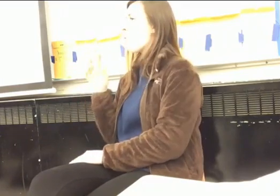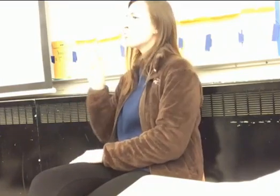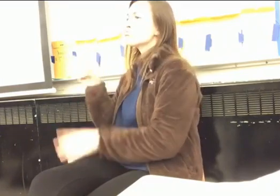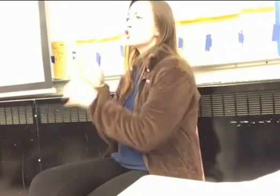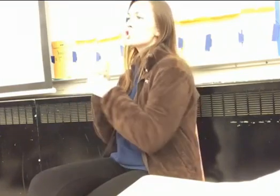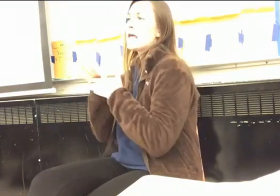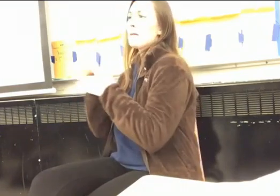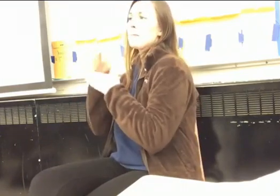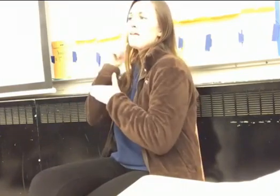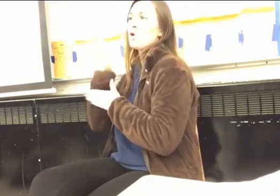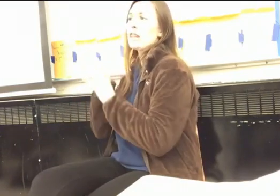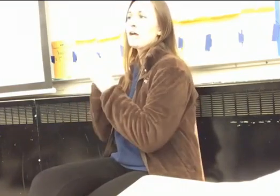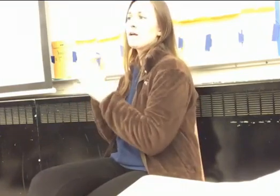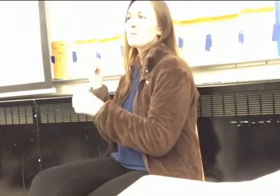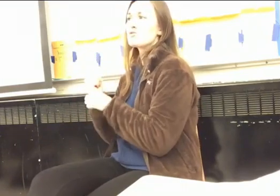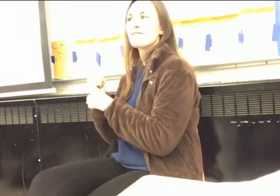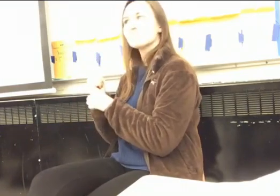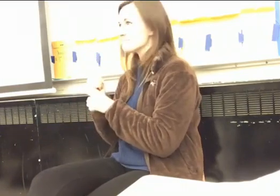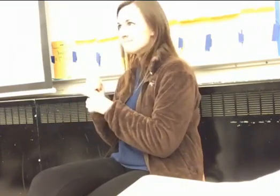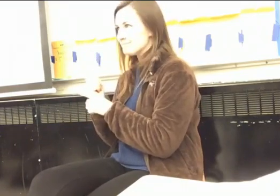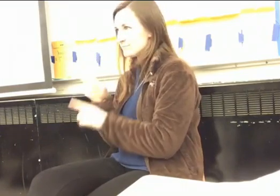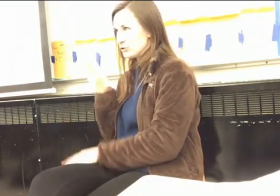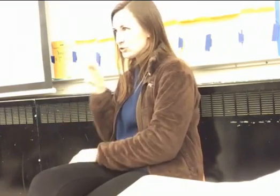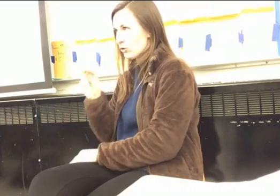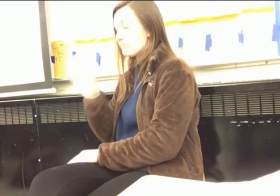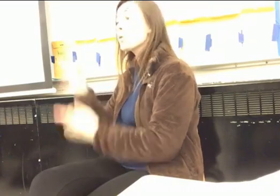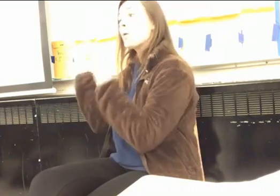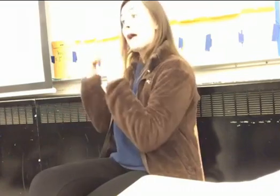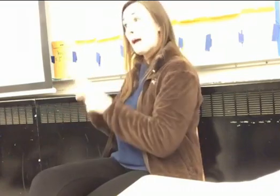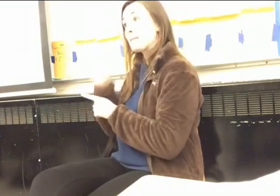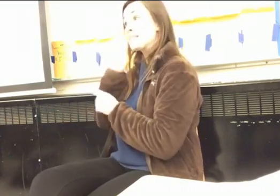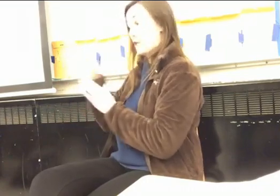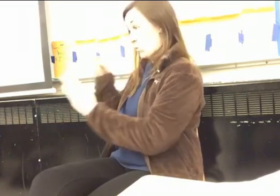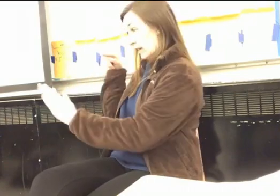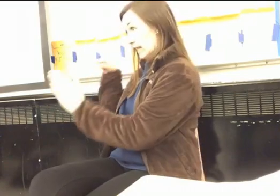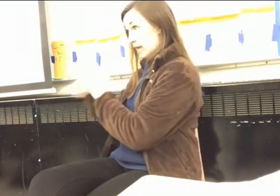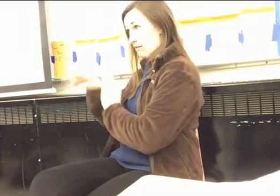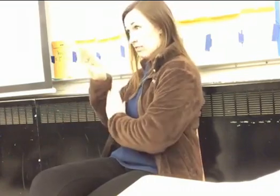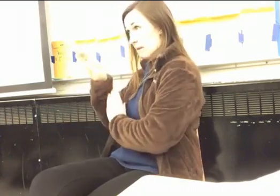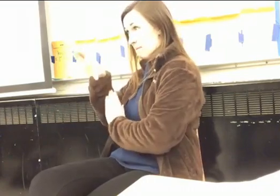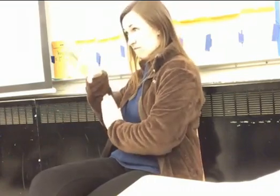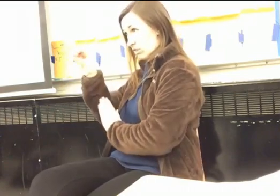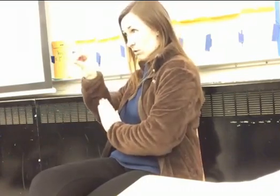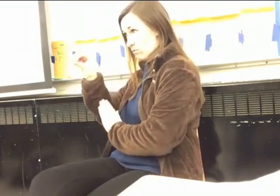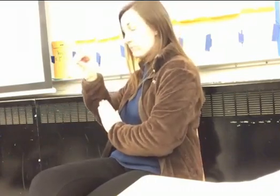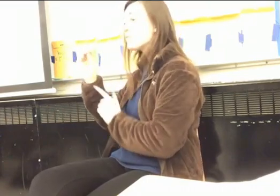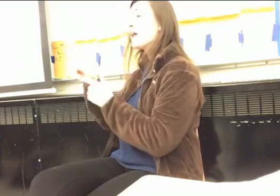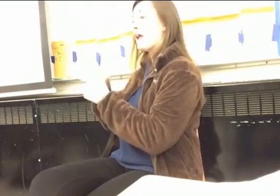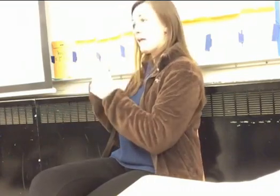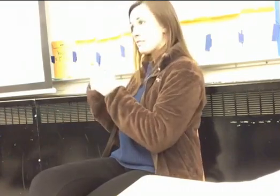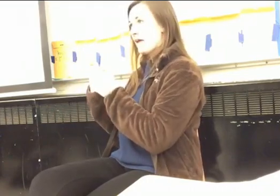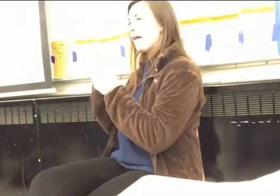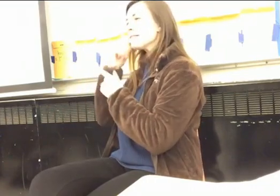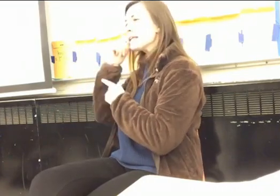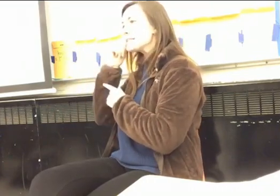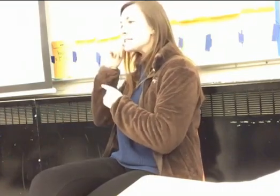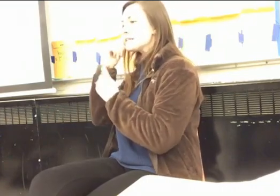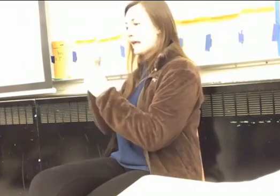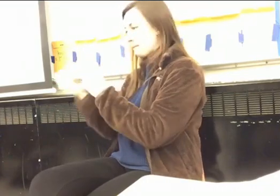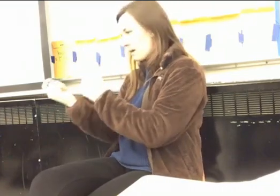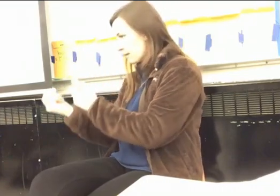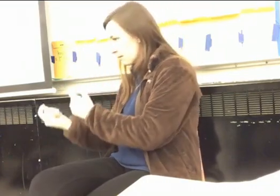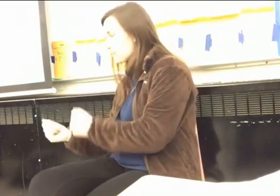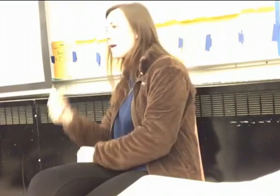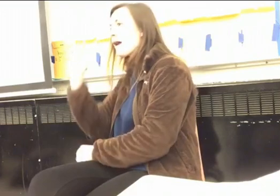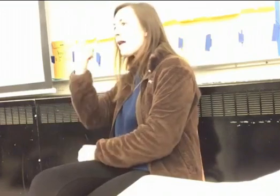their families, right? That's not how it works. What would happen is that they would kill the buffalo. They would then skin the buffalo, take the